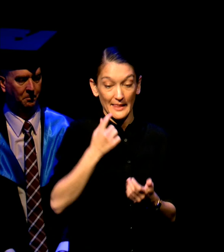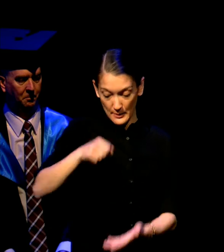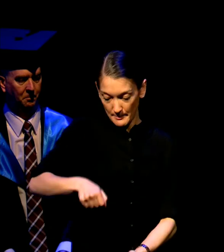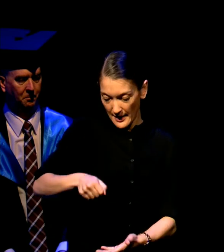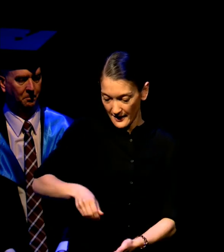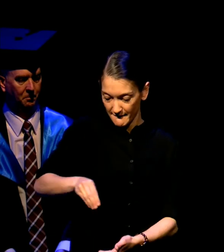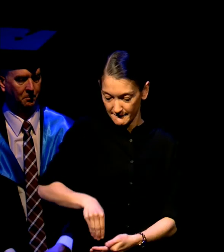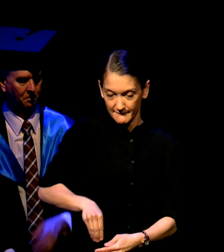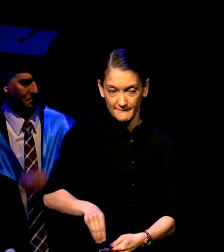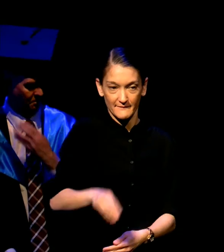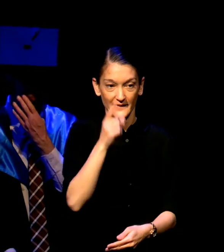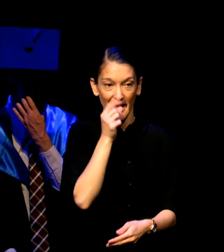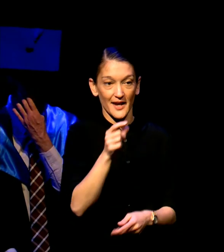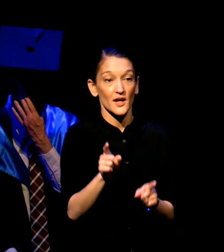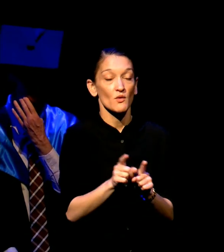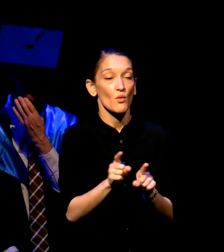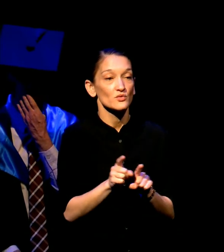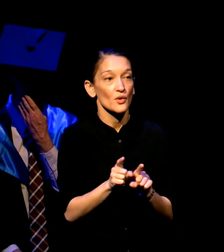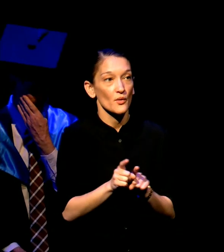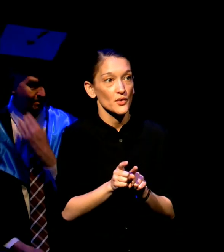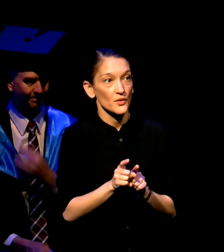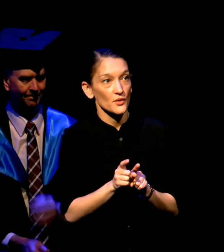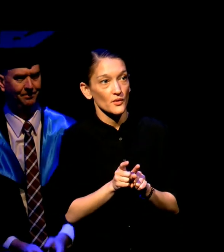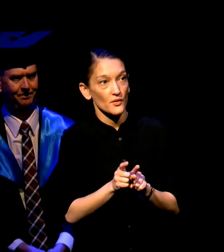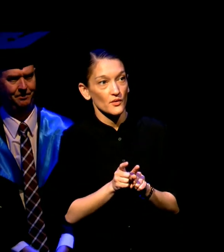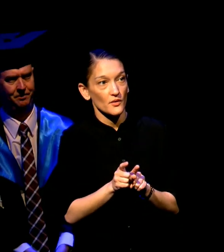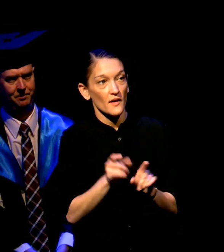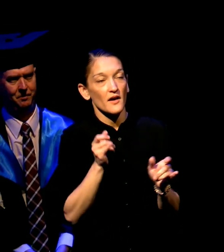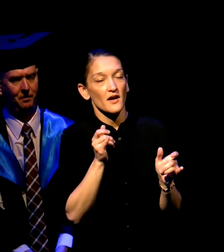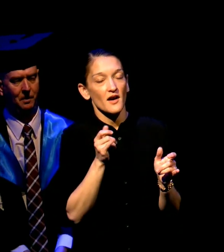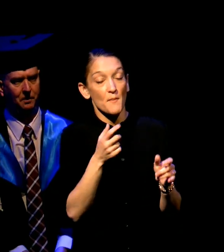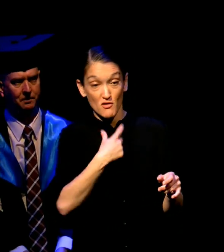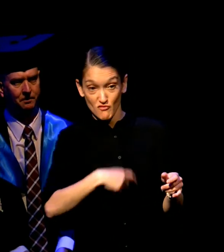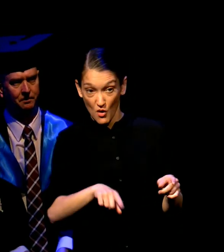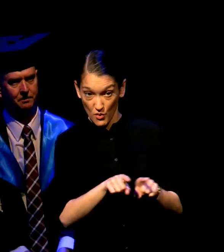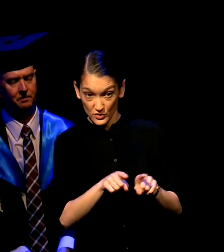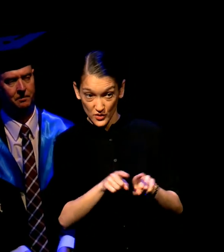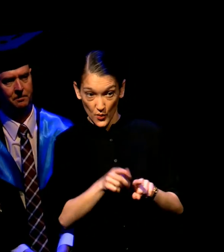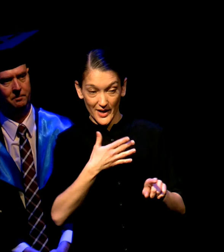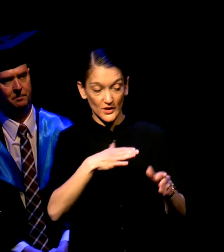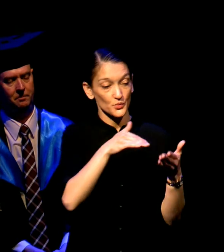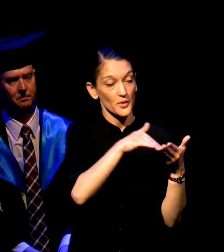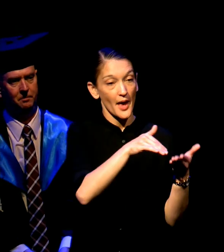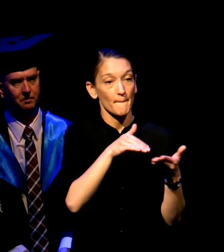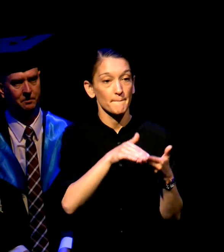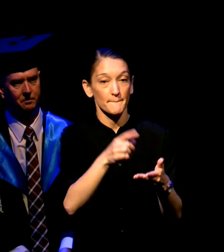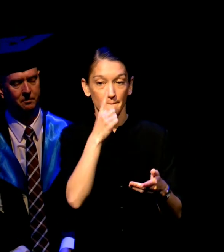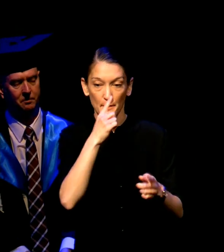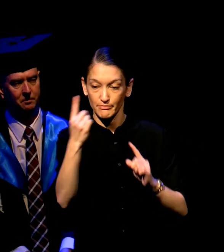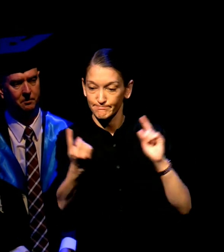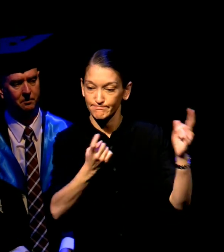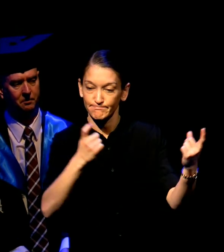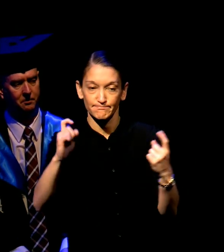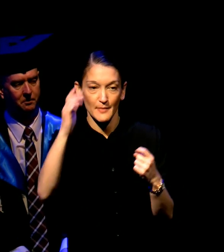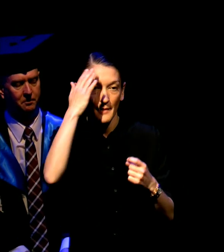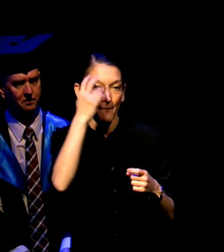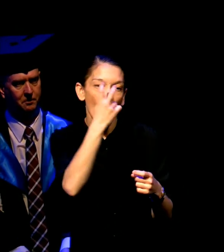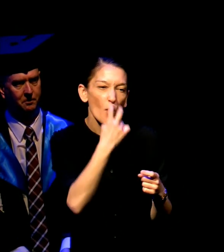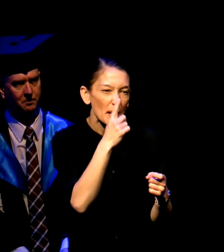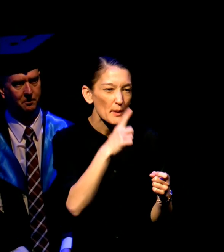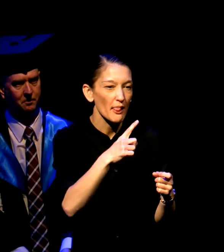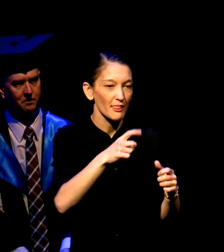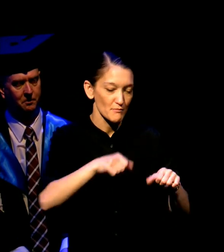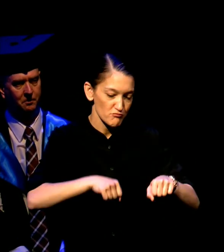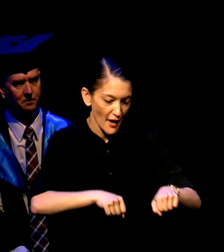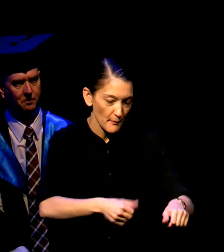carry the tickets in. And also I had the very, very important job of helping passengers, mums, seniors, prams